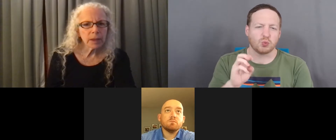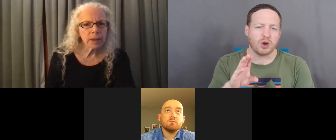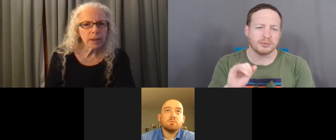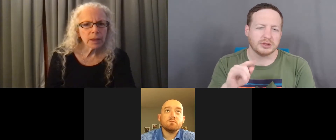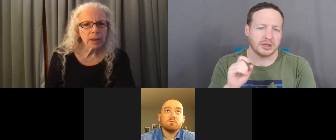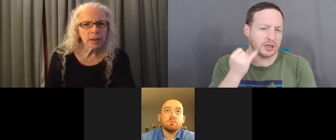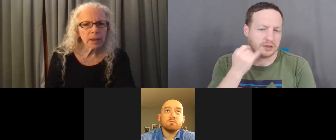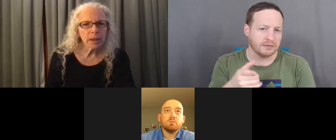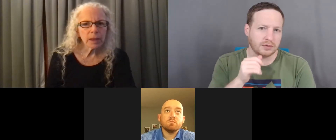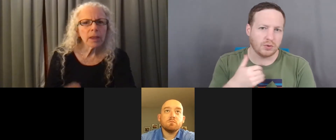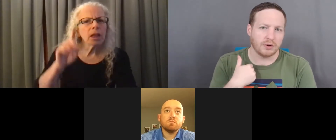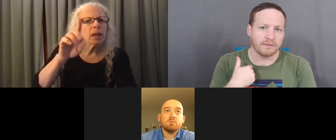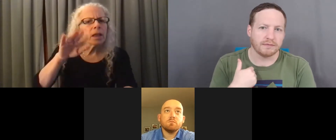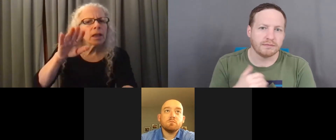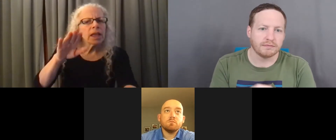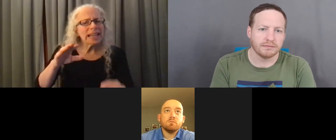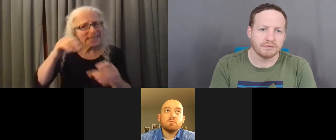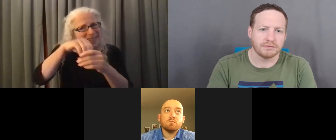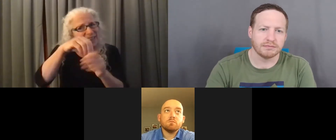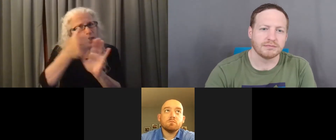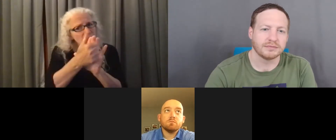Is this from the agenda?